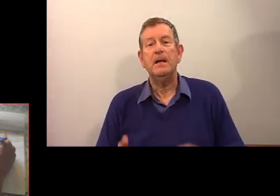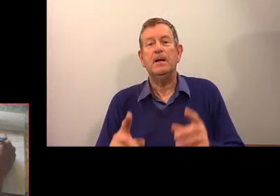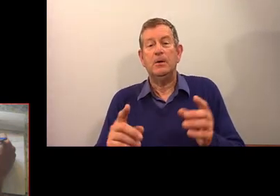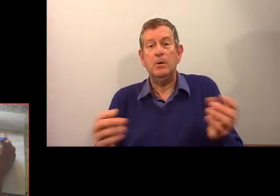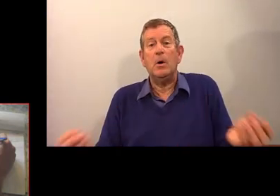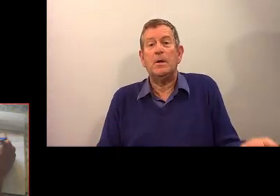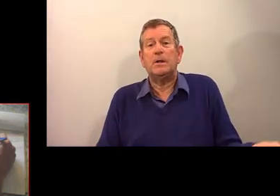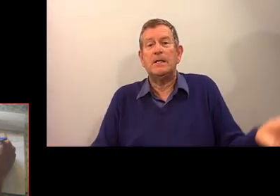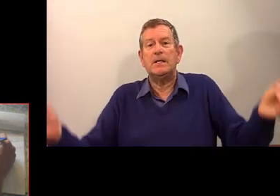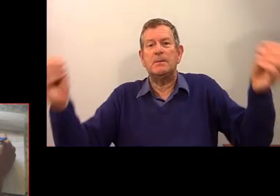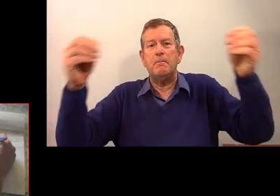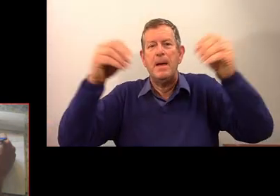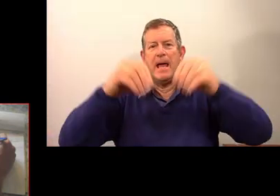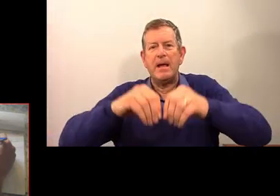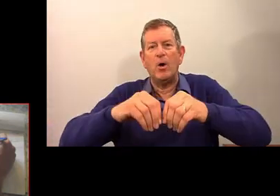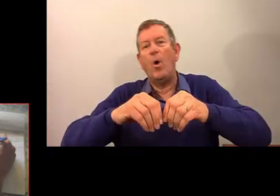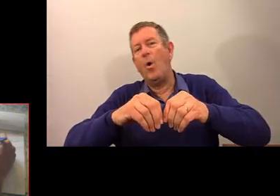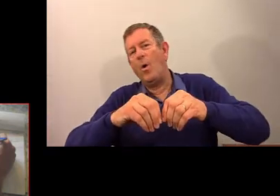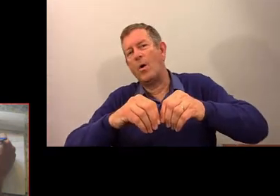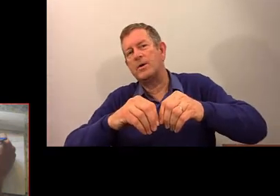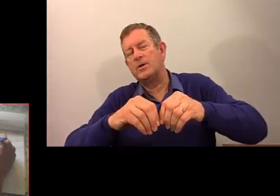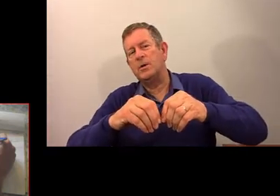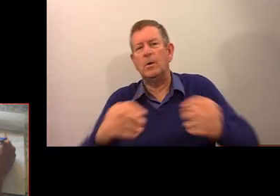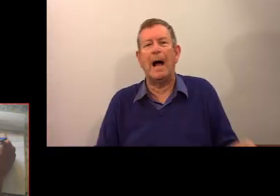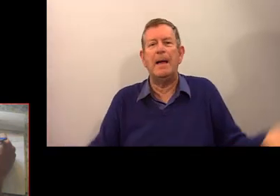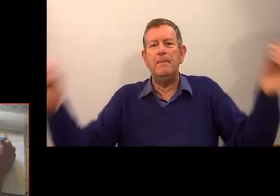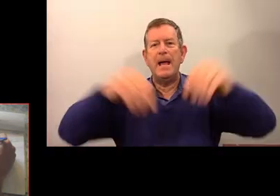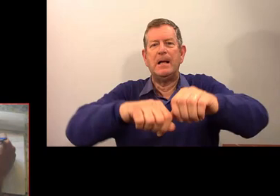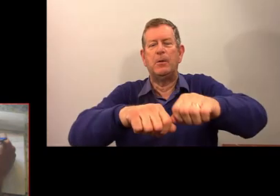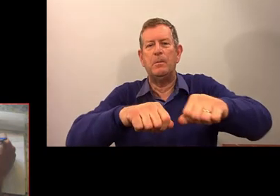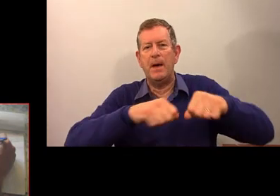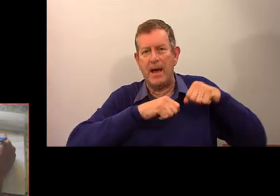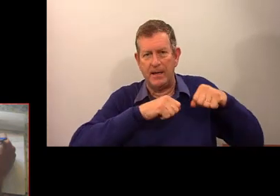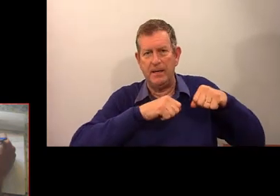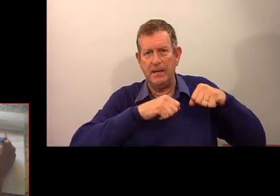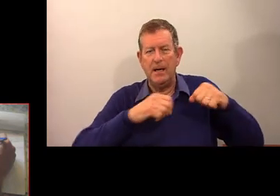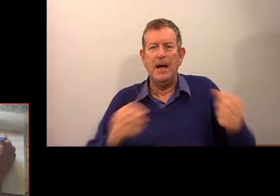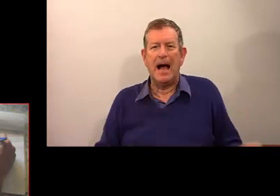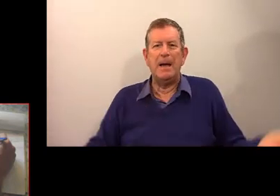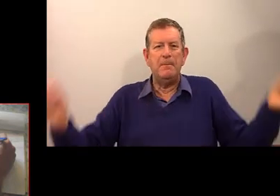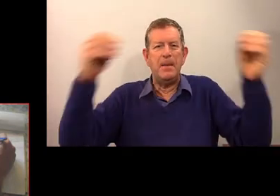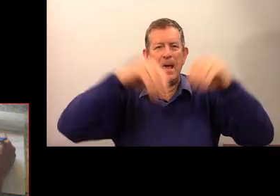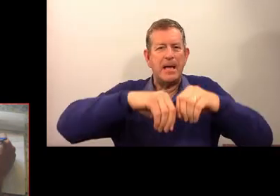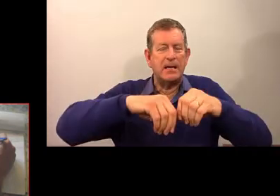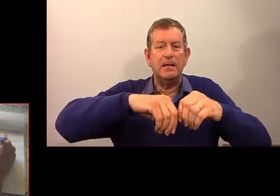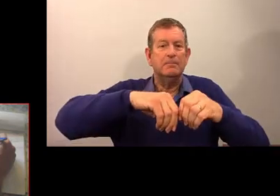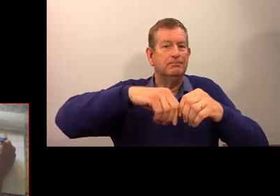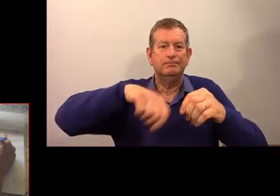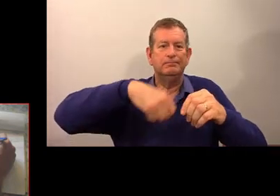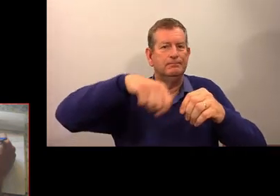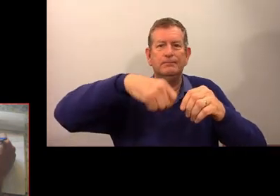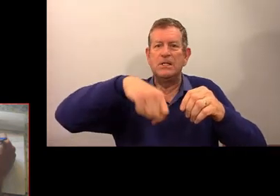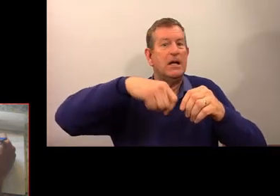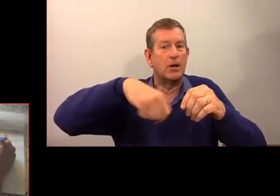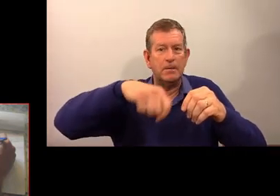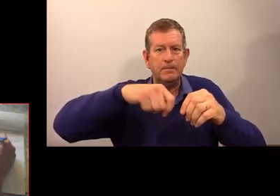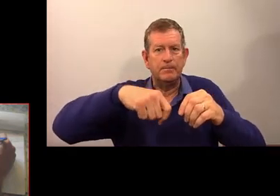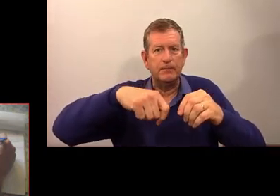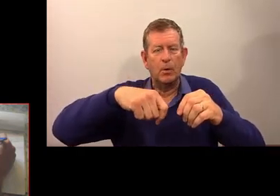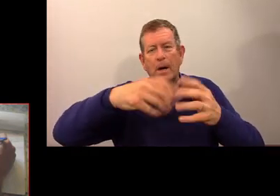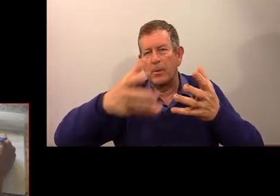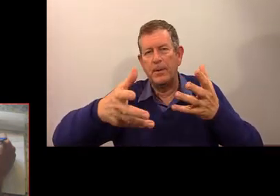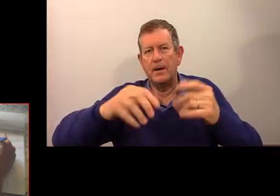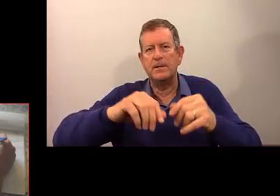Okay, you know that this is make or do. I make the bed, I make